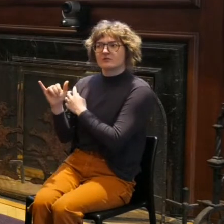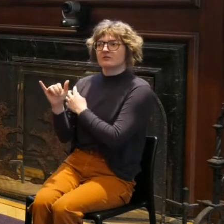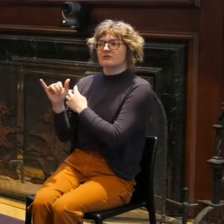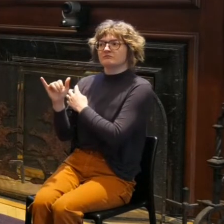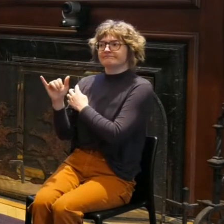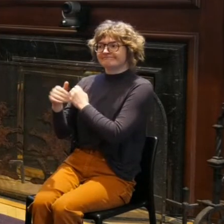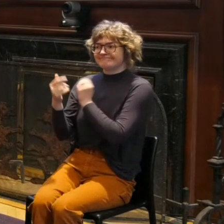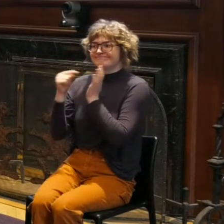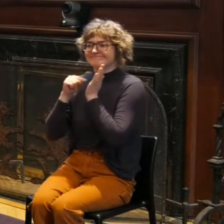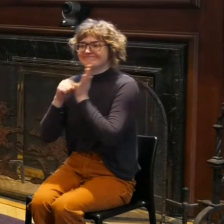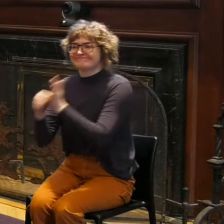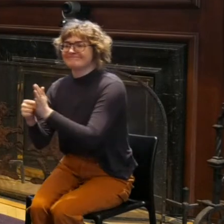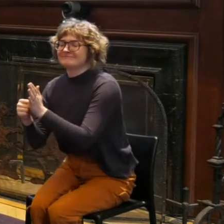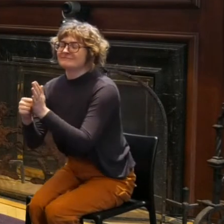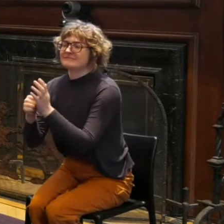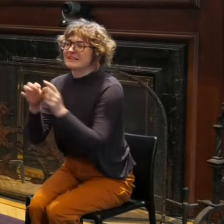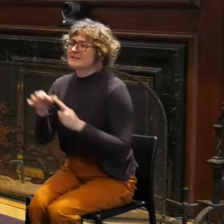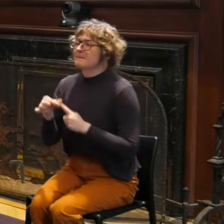the significance of Manzamar